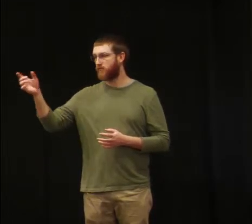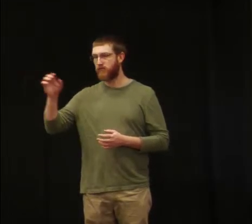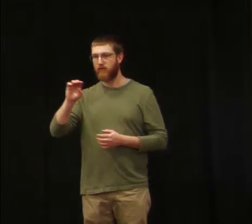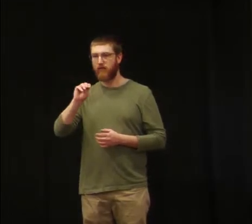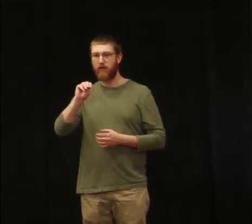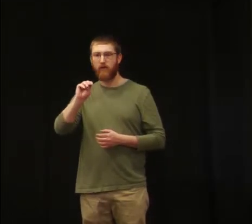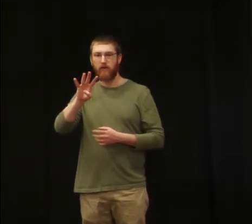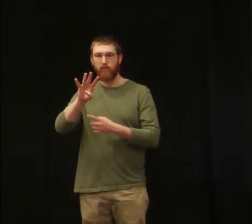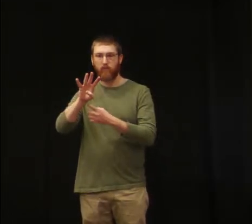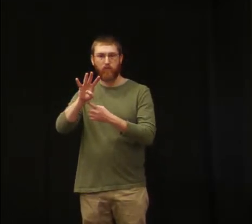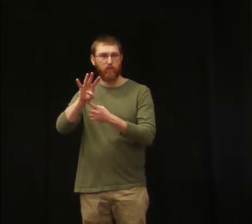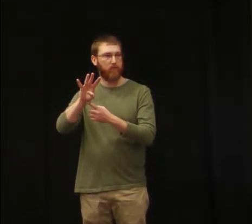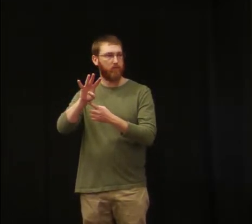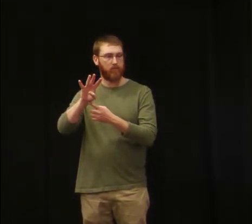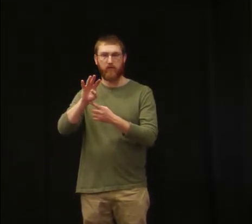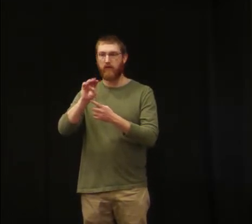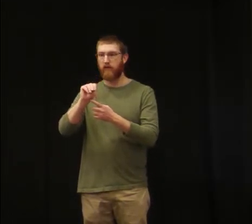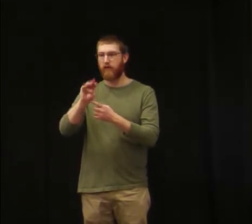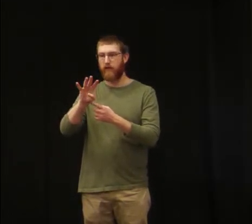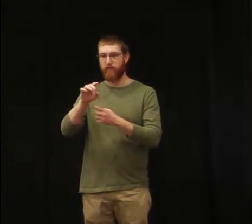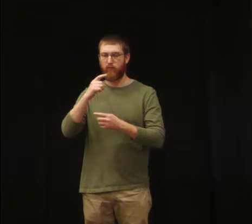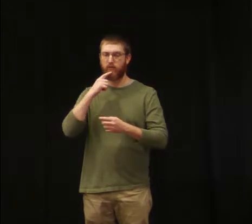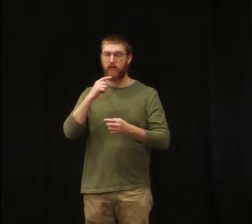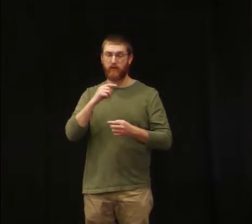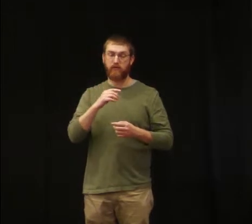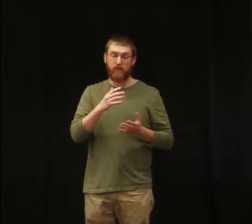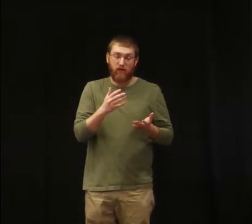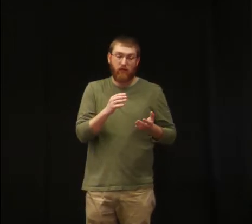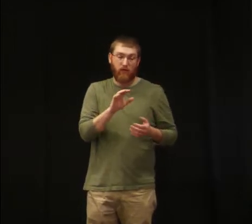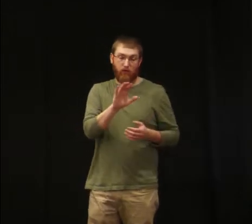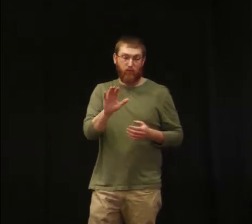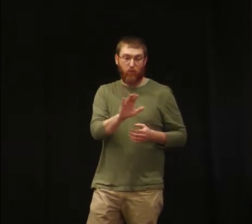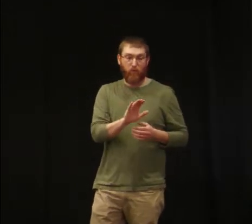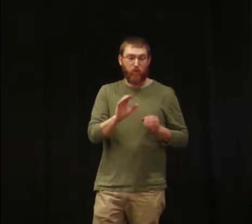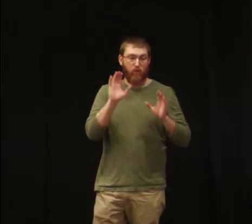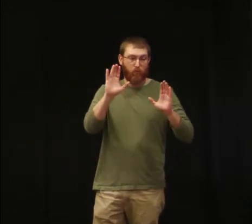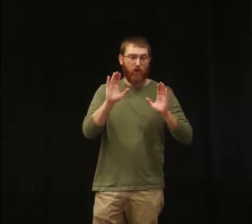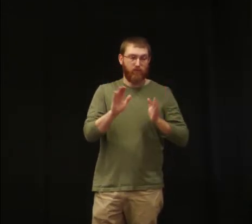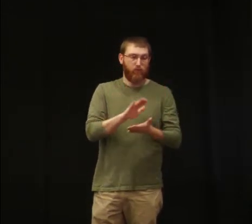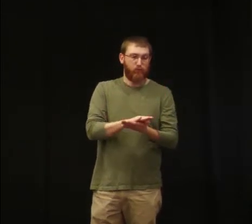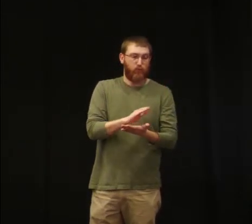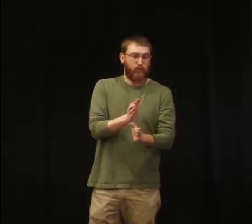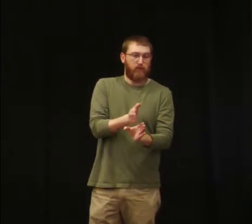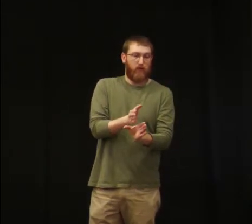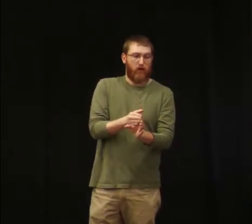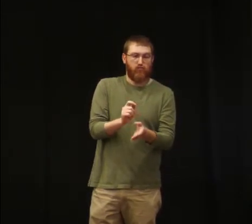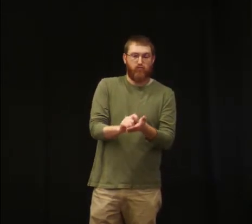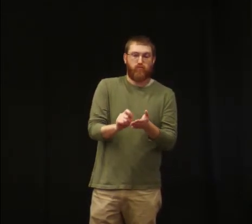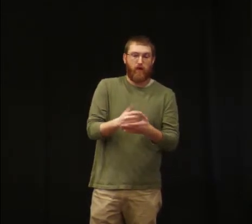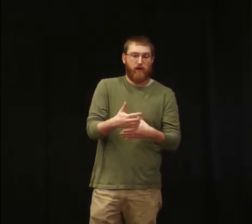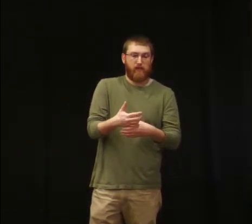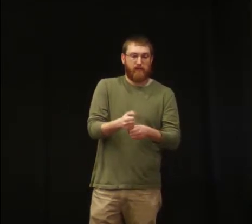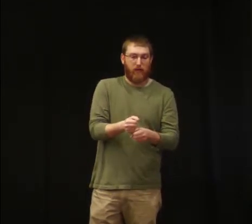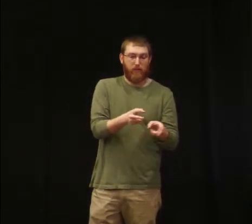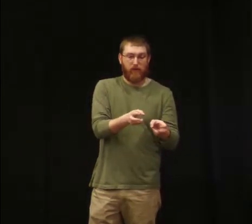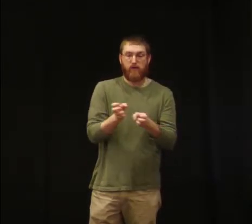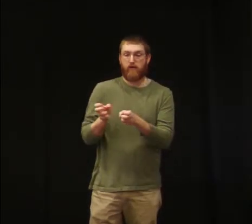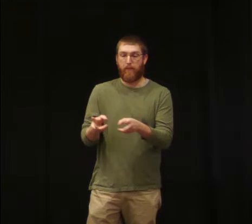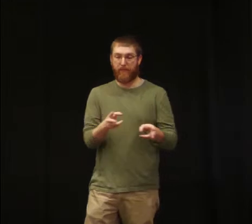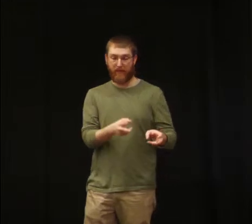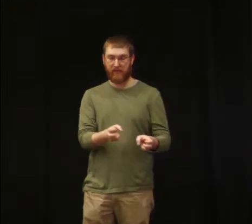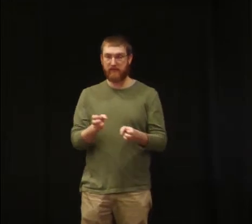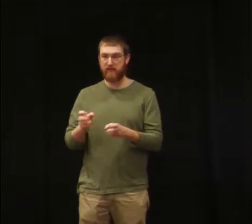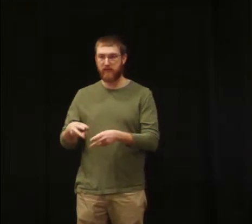That even though your wonderful school psychologists are writing your summaries so that they can be copied and pasted